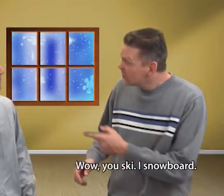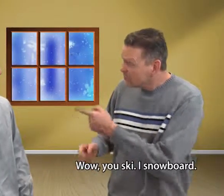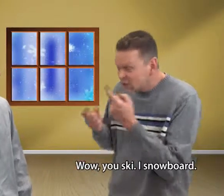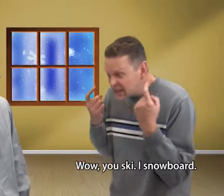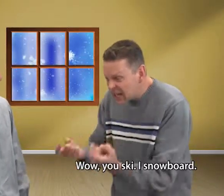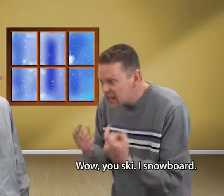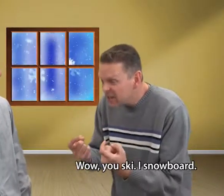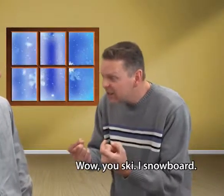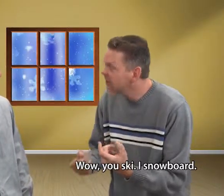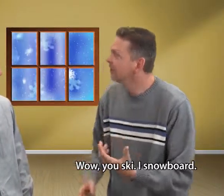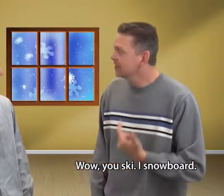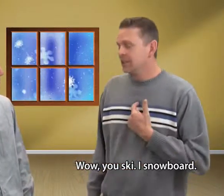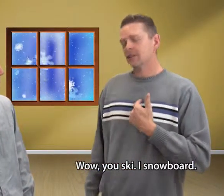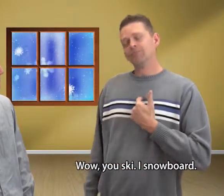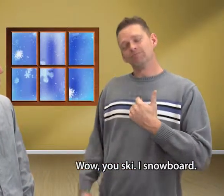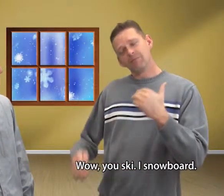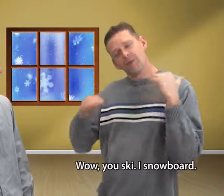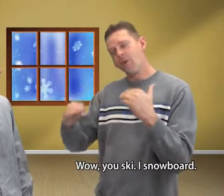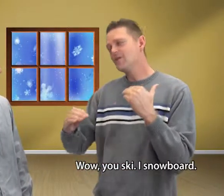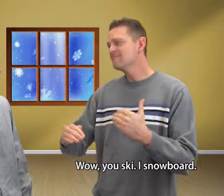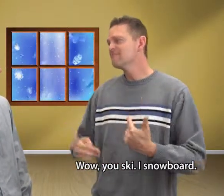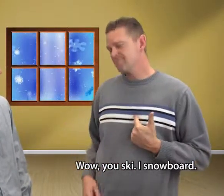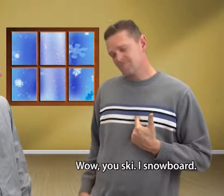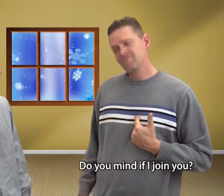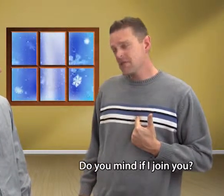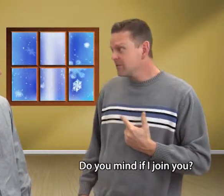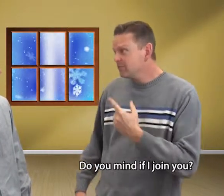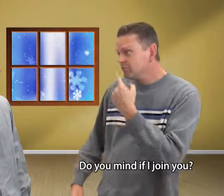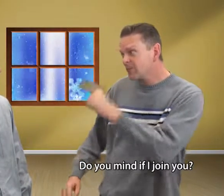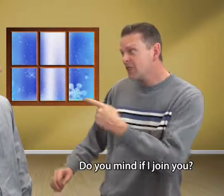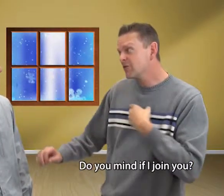Wow, you ski? I snowboard. Do you mind if I join you?